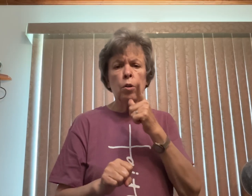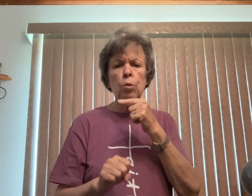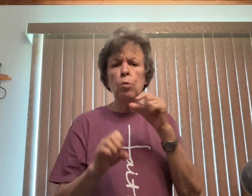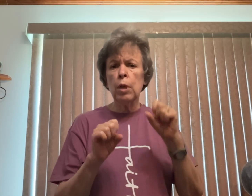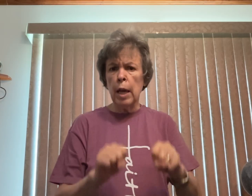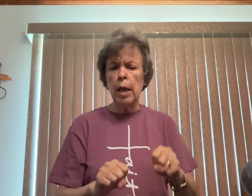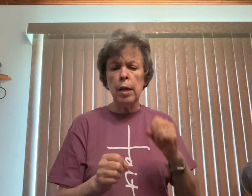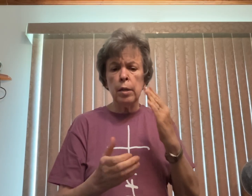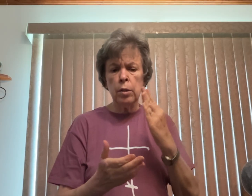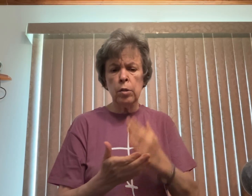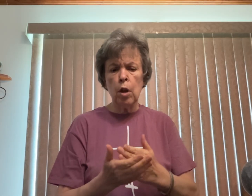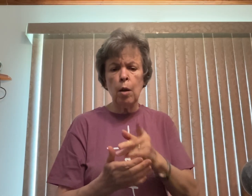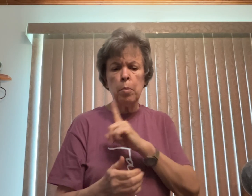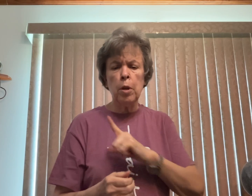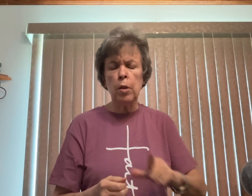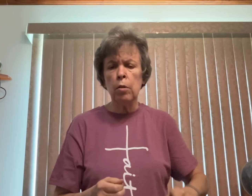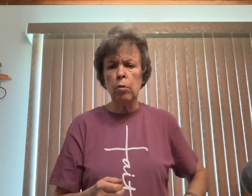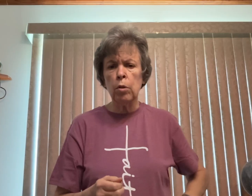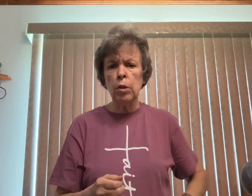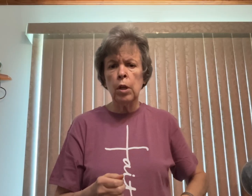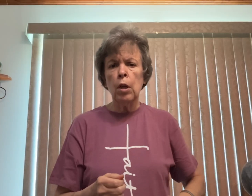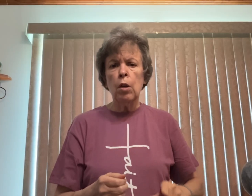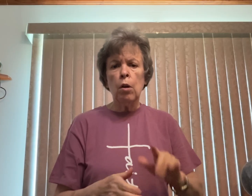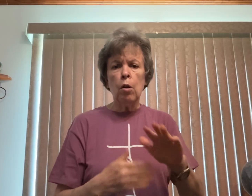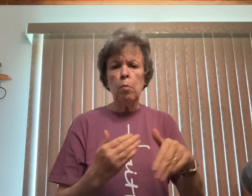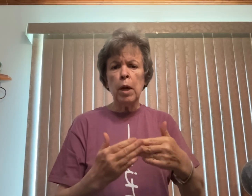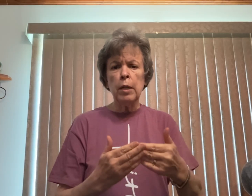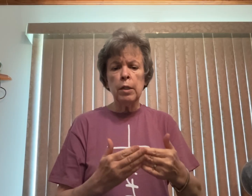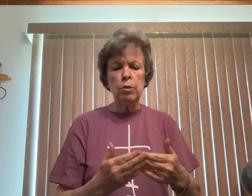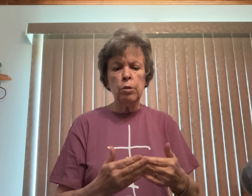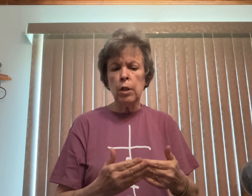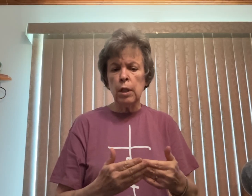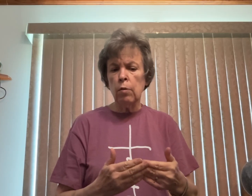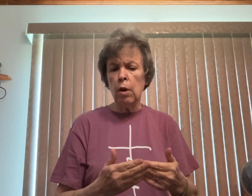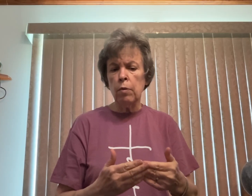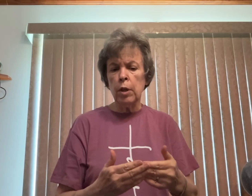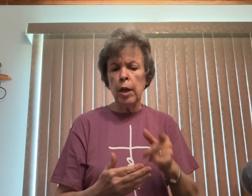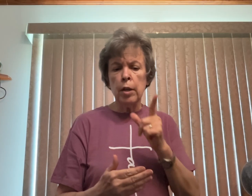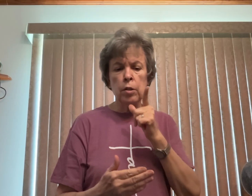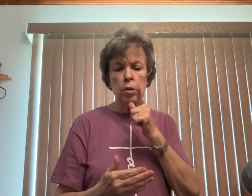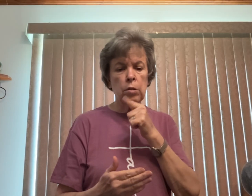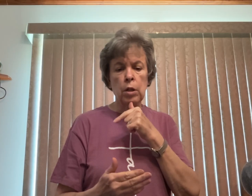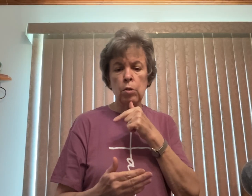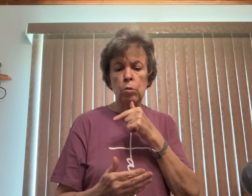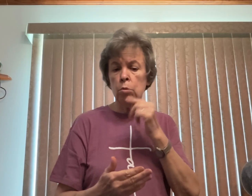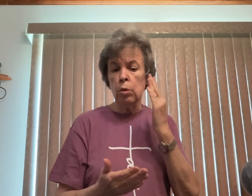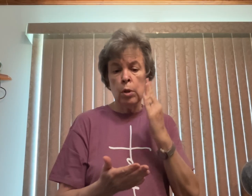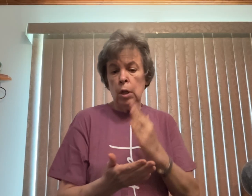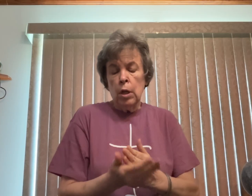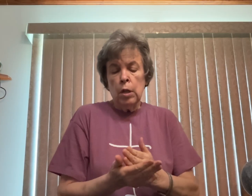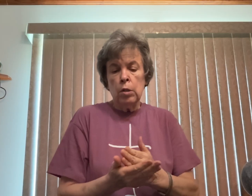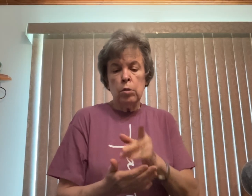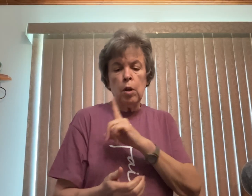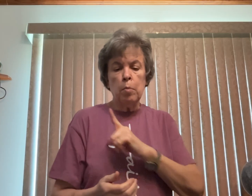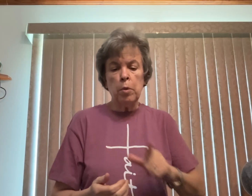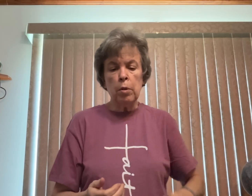who can stop the Lord Almighty, or you can leave off the can and just say, who can stop the